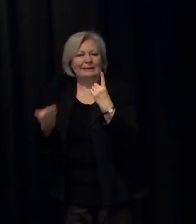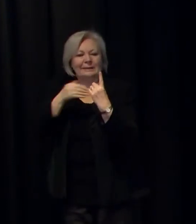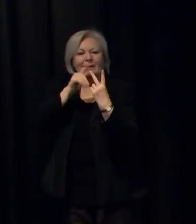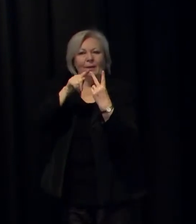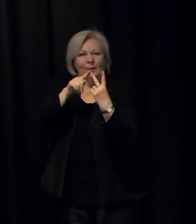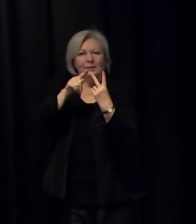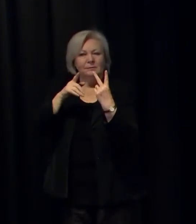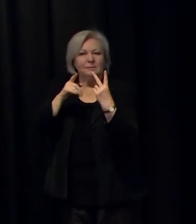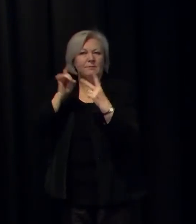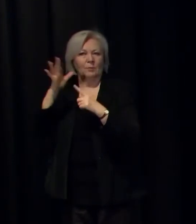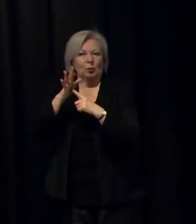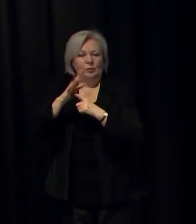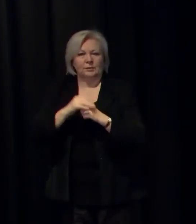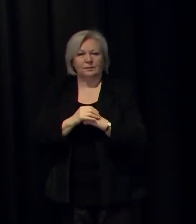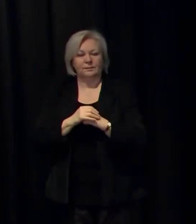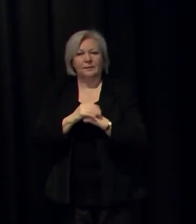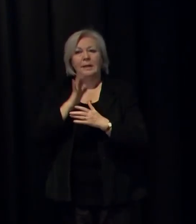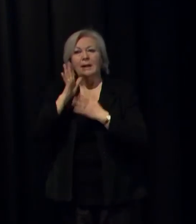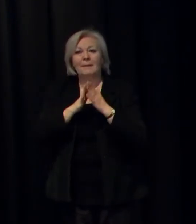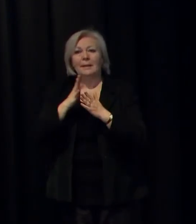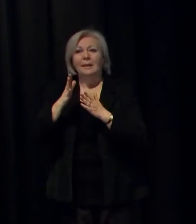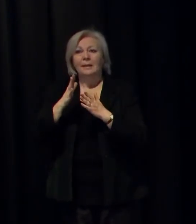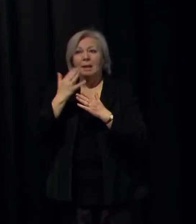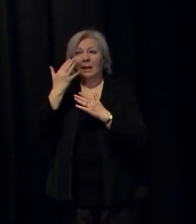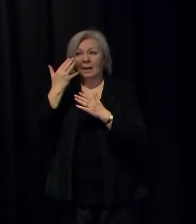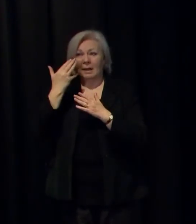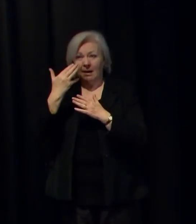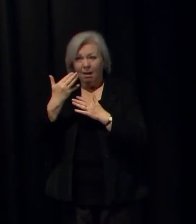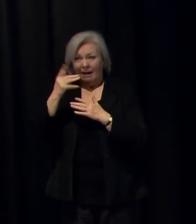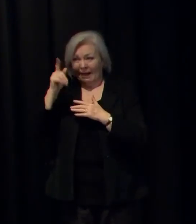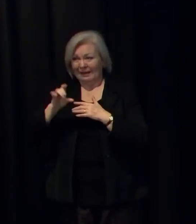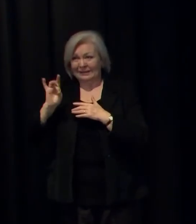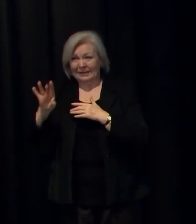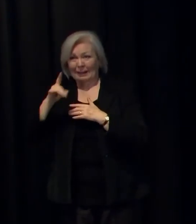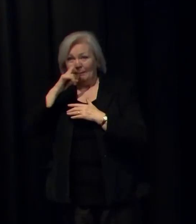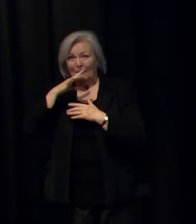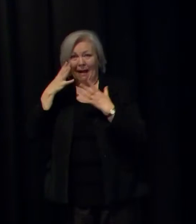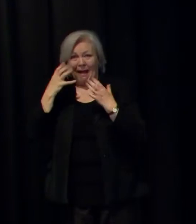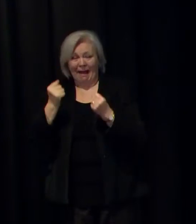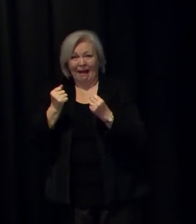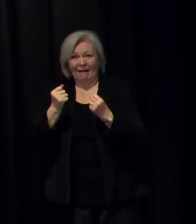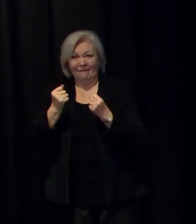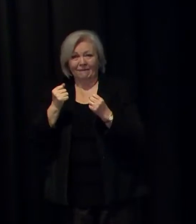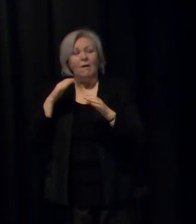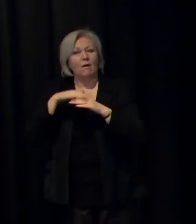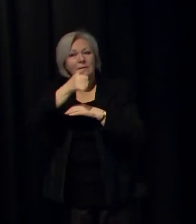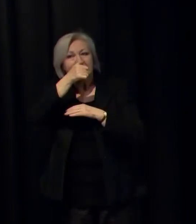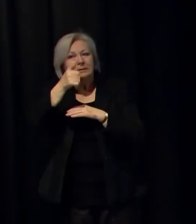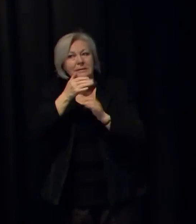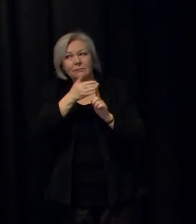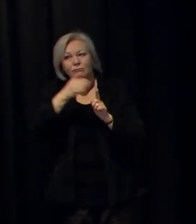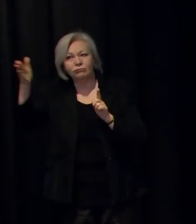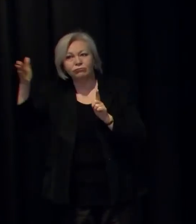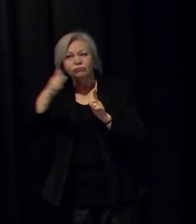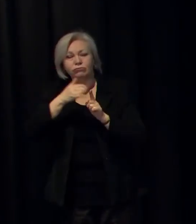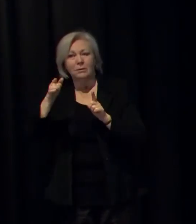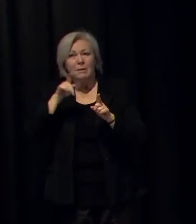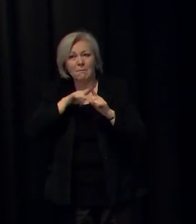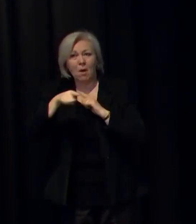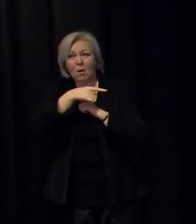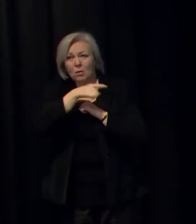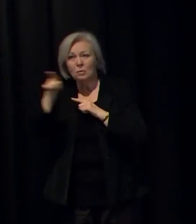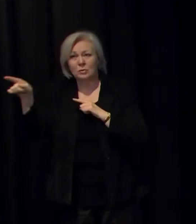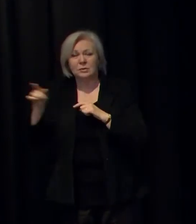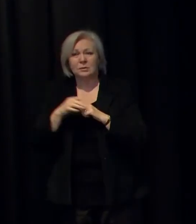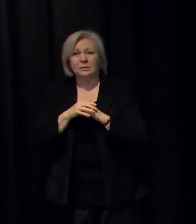meaningful when you get to that very, very high level, 9 out of 10 people over the age of 16, and pretty well 9